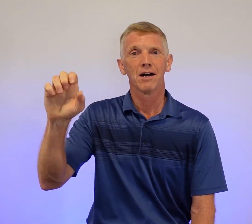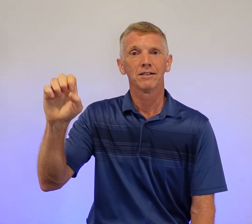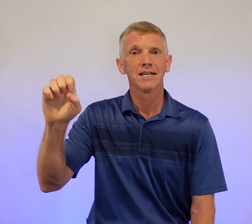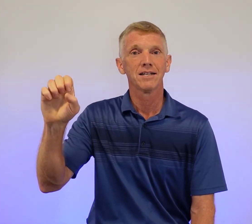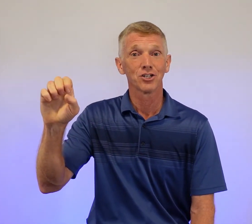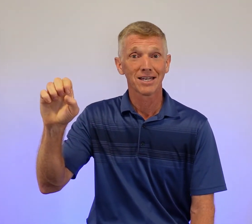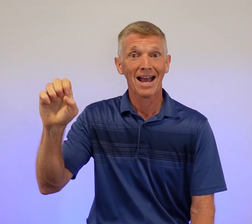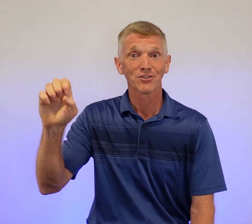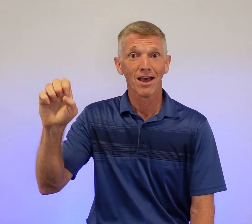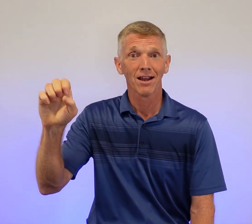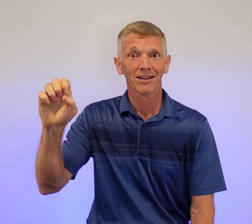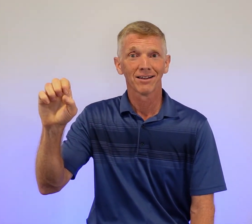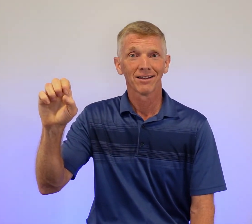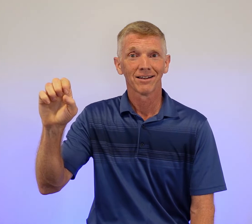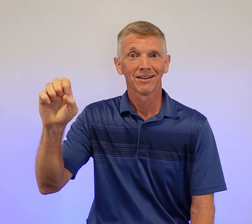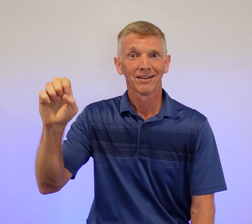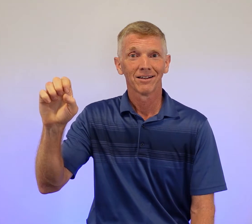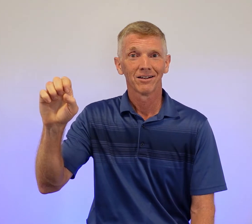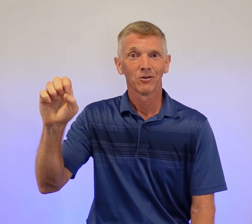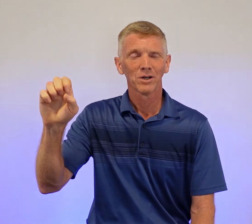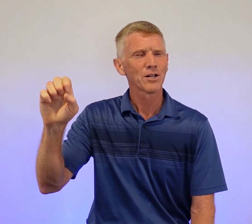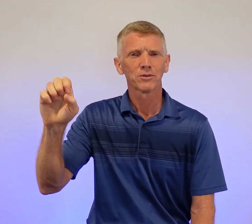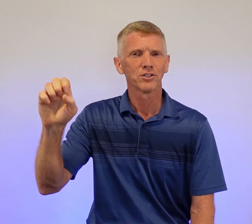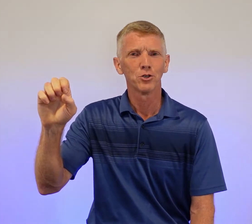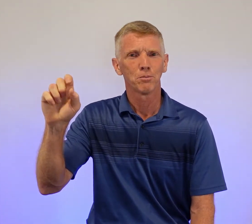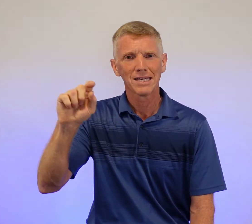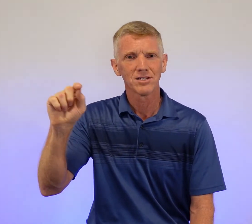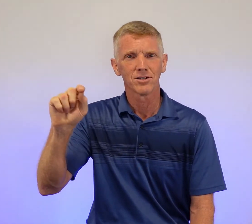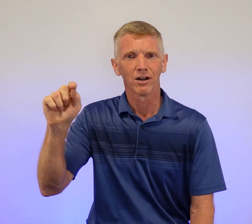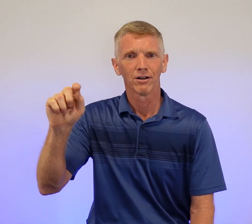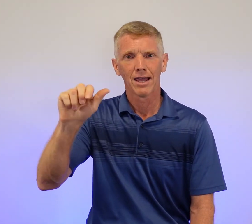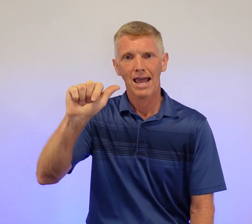A-P-P-L-E, did you catch that? What did I do with the 2 P's there?